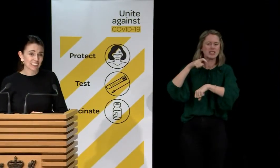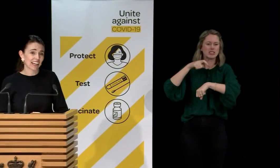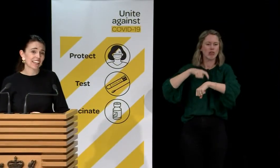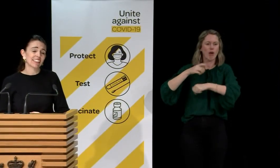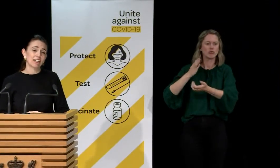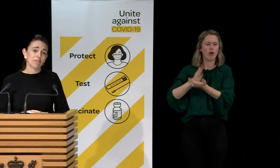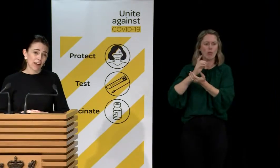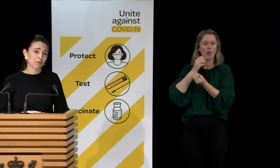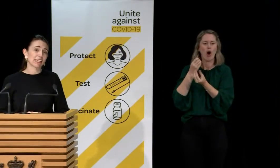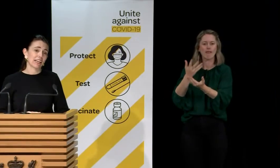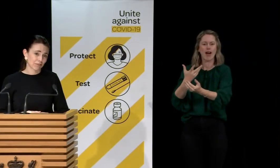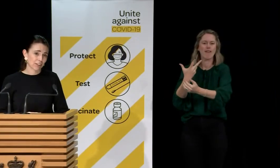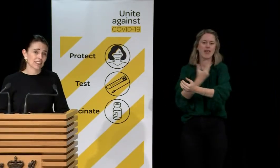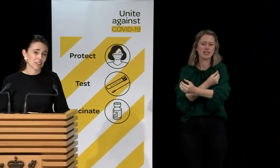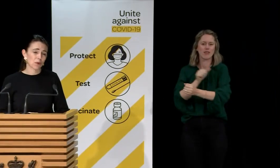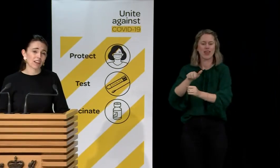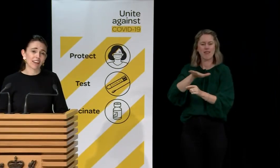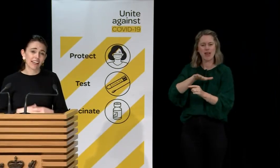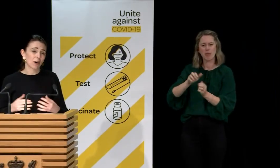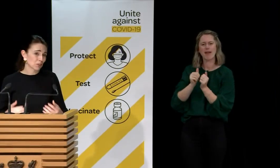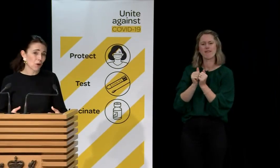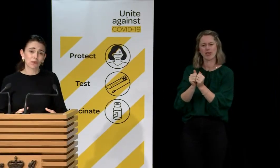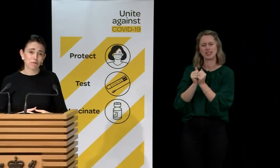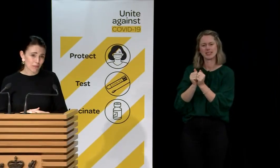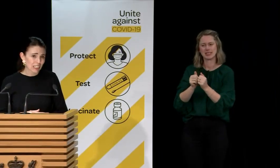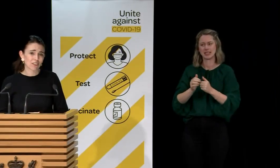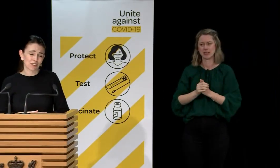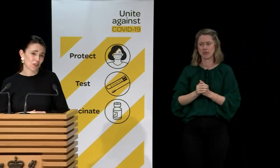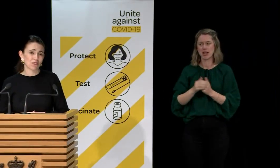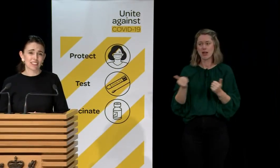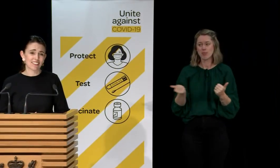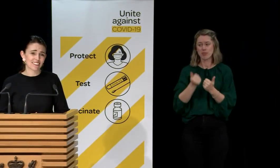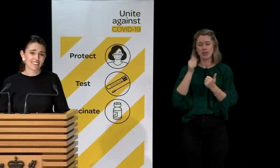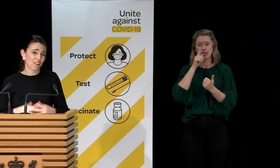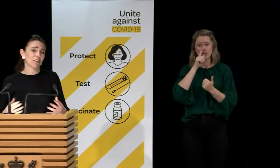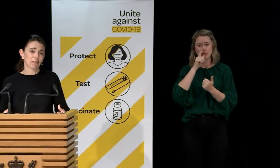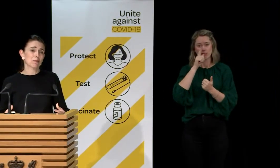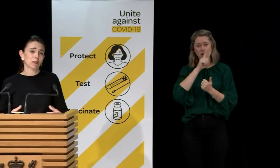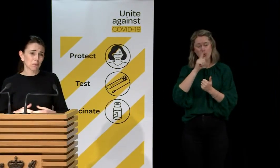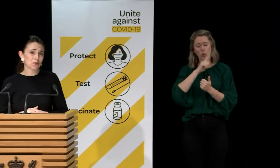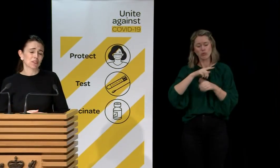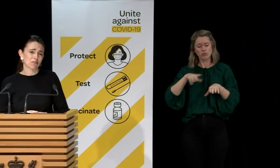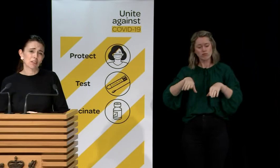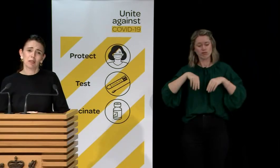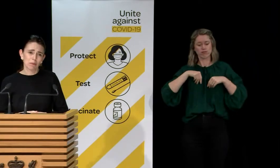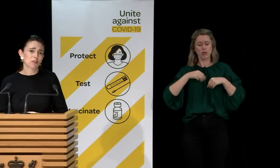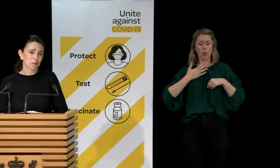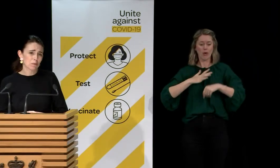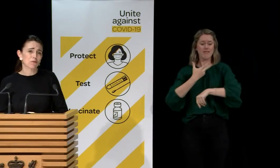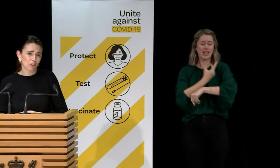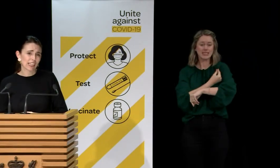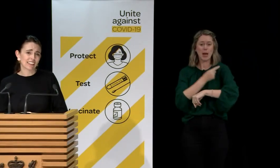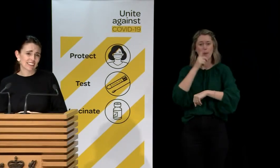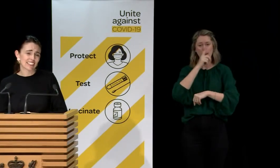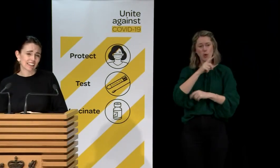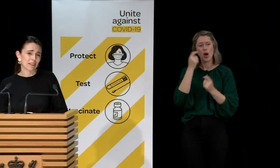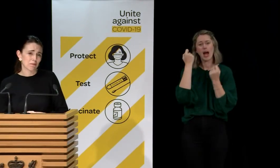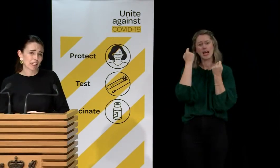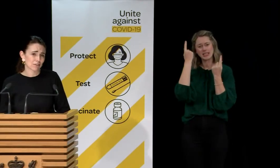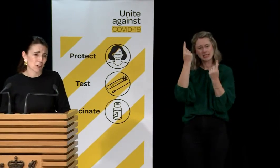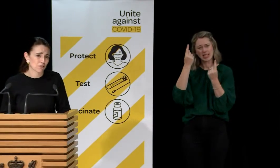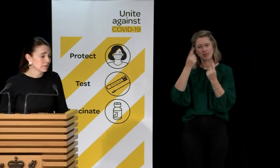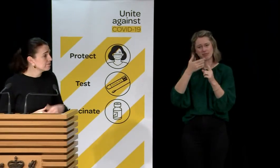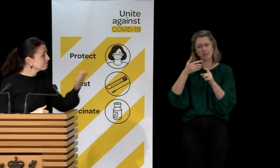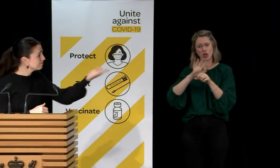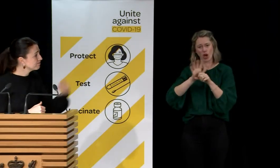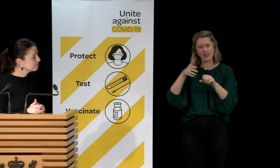right to vaccinate family and friends as well. And I'm told that many of those conversations are incredibly positive because people fully understand the